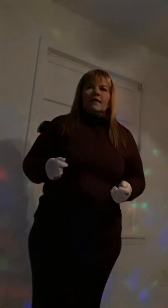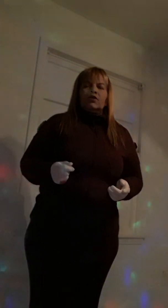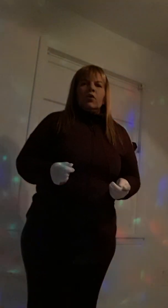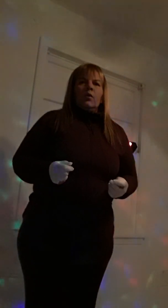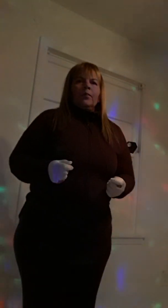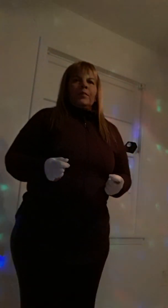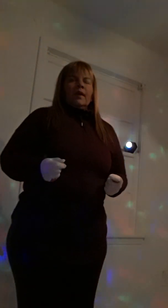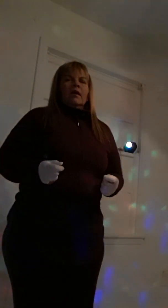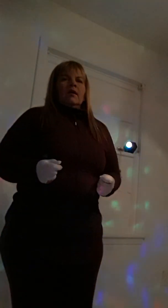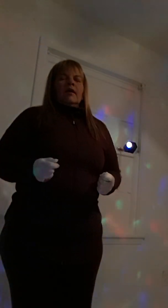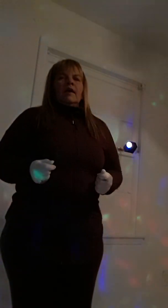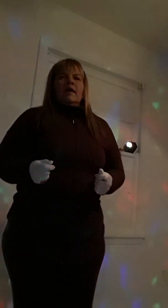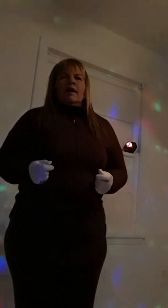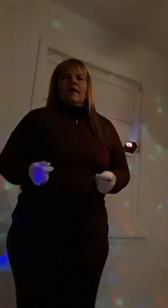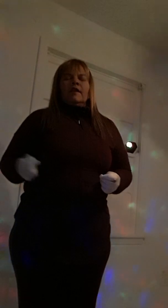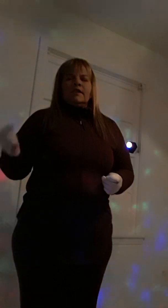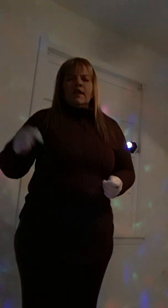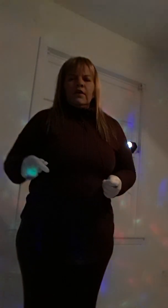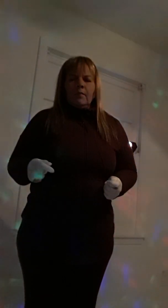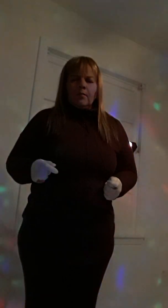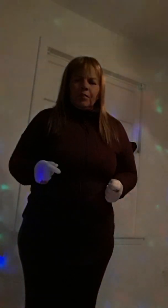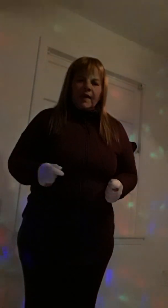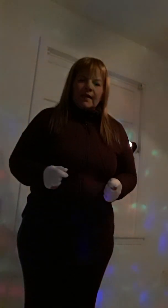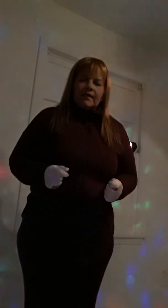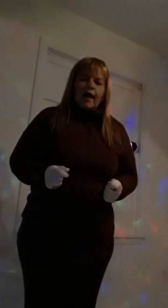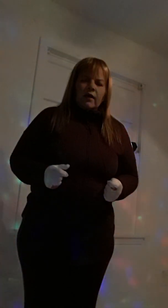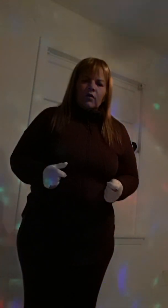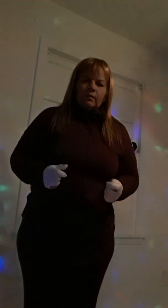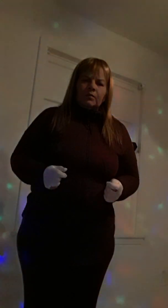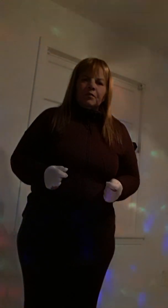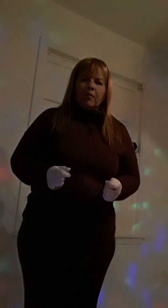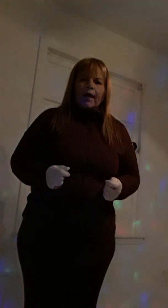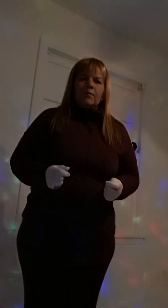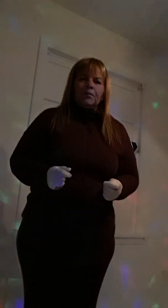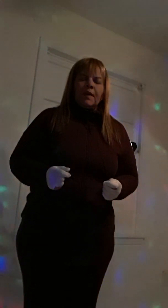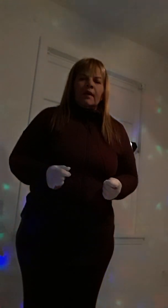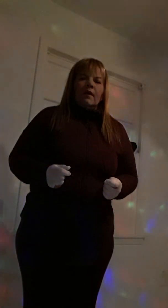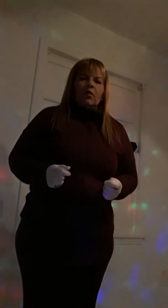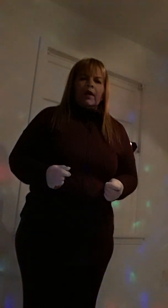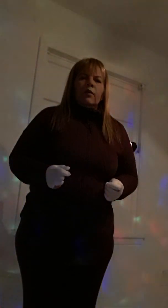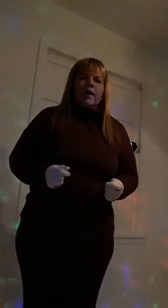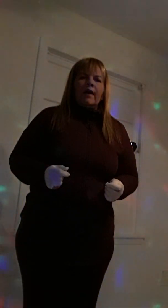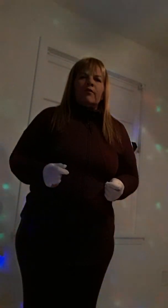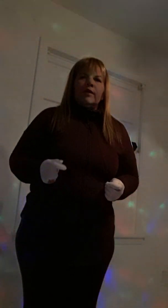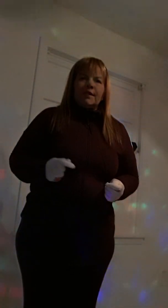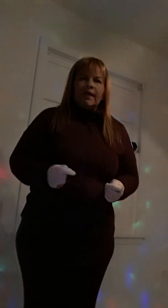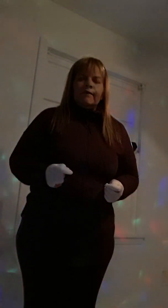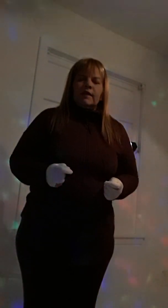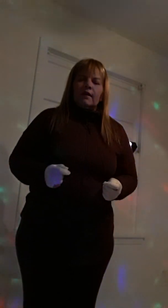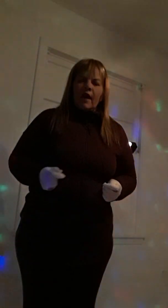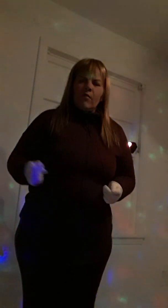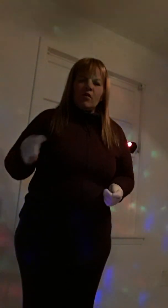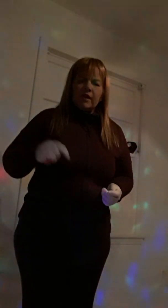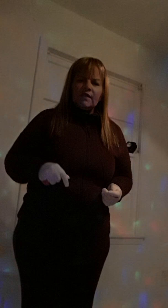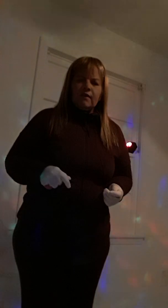so, this year, este año, ¿verdad? We have received, hemos